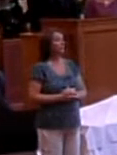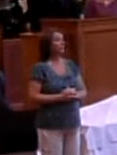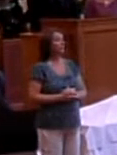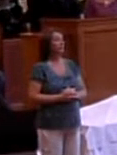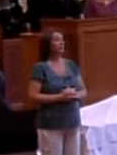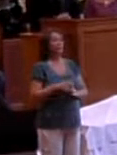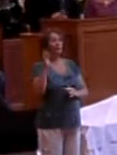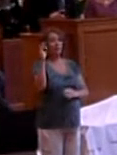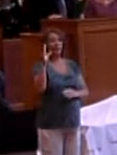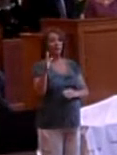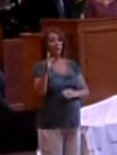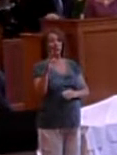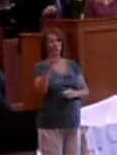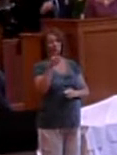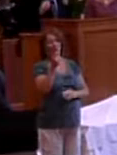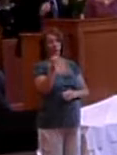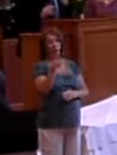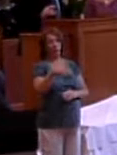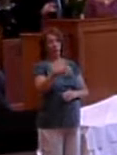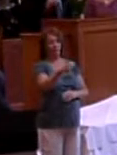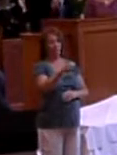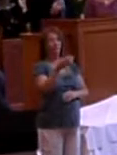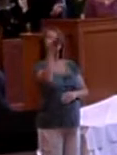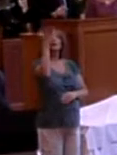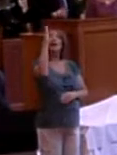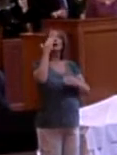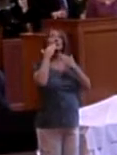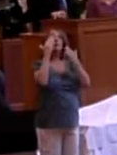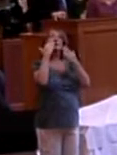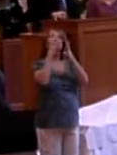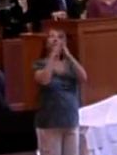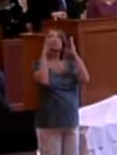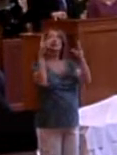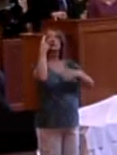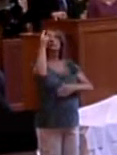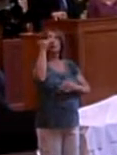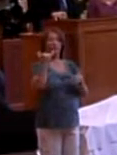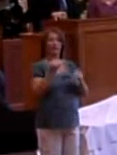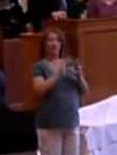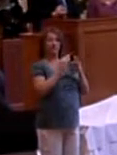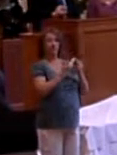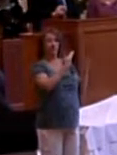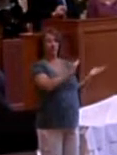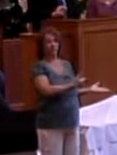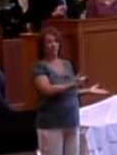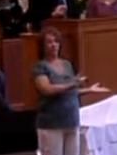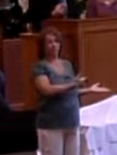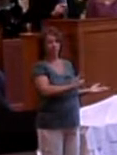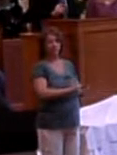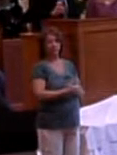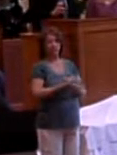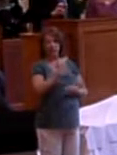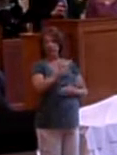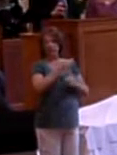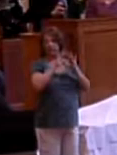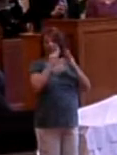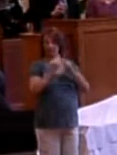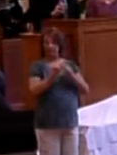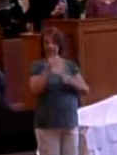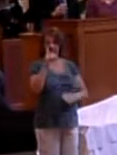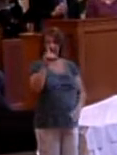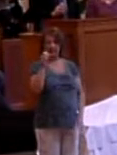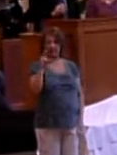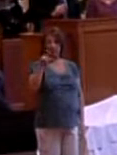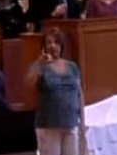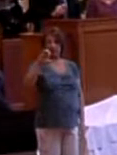Pastor Rogers traveling and all that. God, we thank you so much for this family. This family of Derek and Sarah.